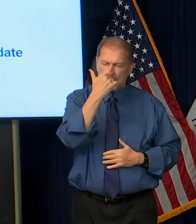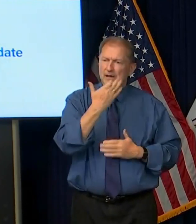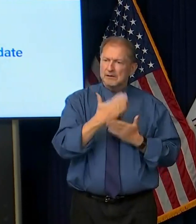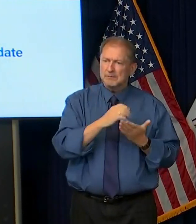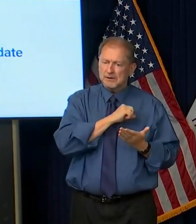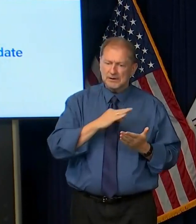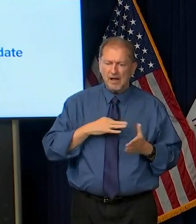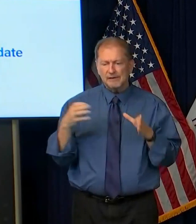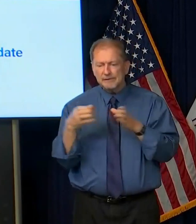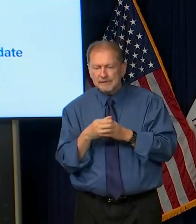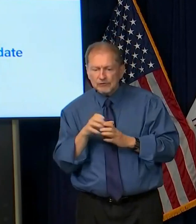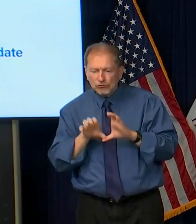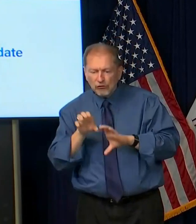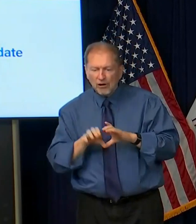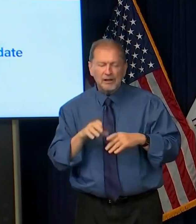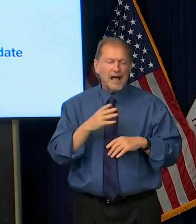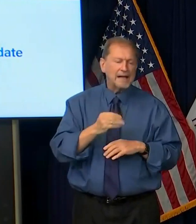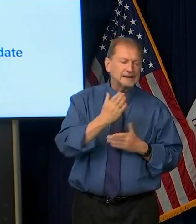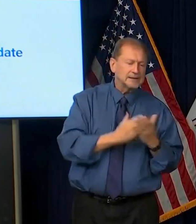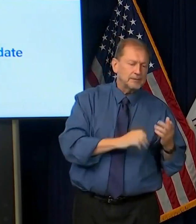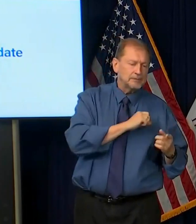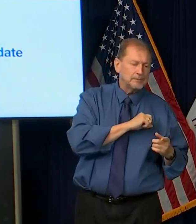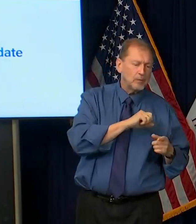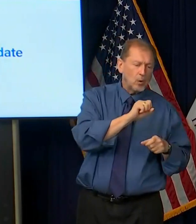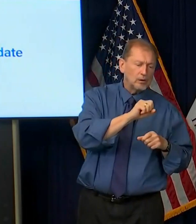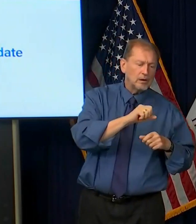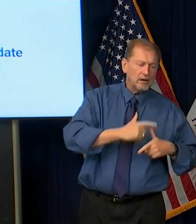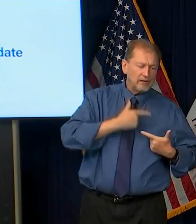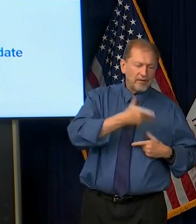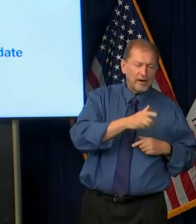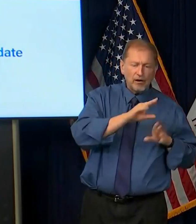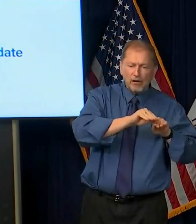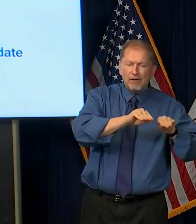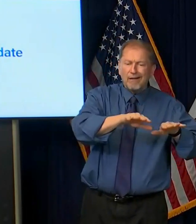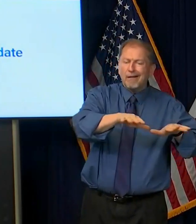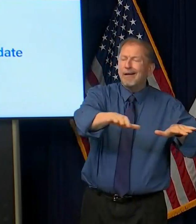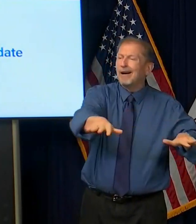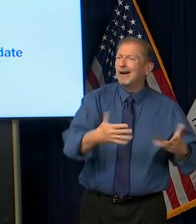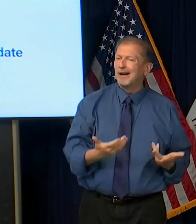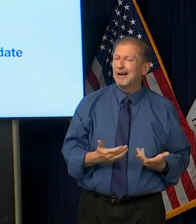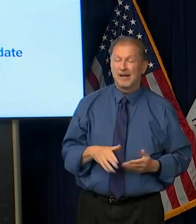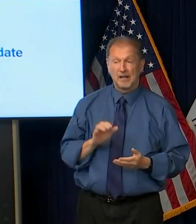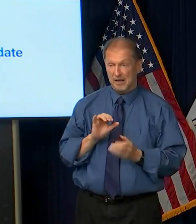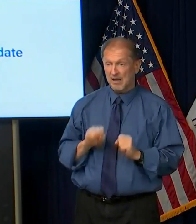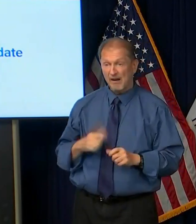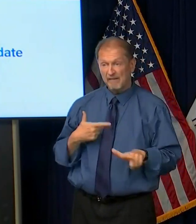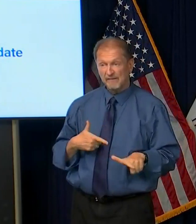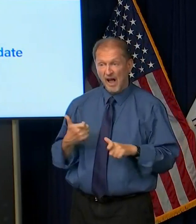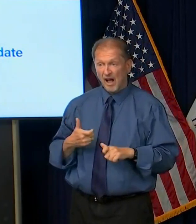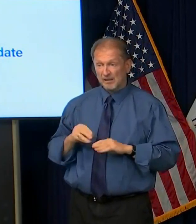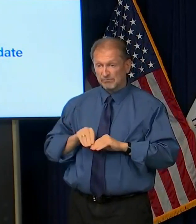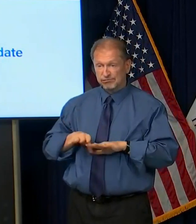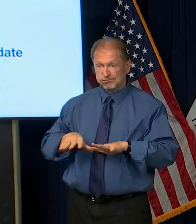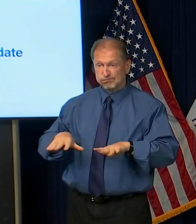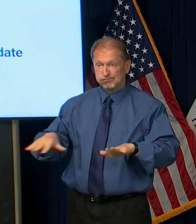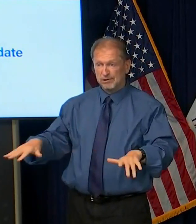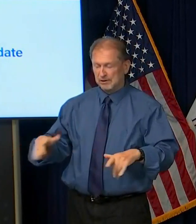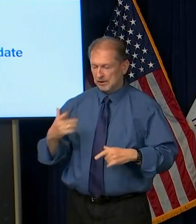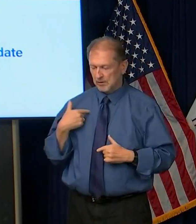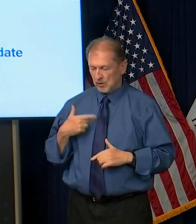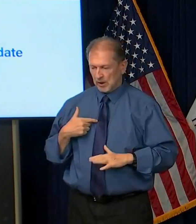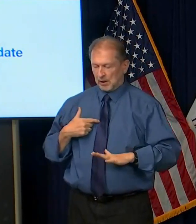and fatigue. Please know that this virus can spread quickly, and it's gaining on us and getting ahead of